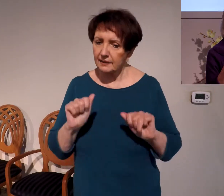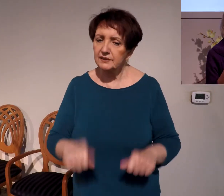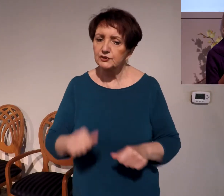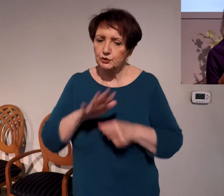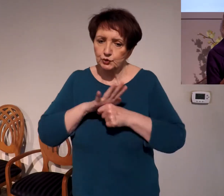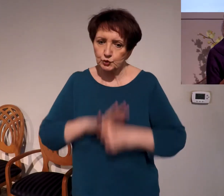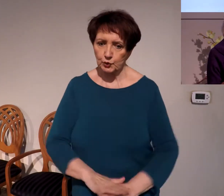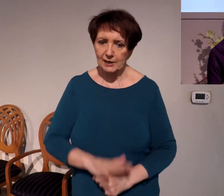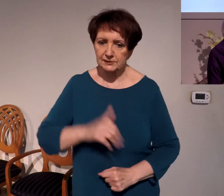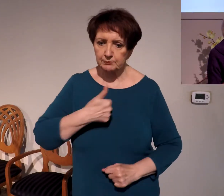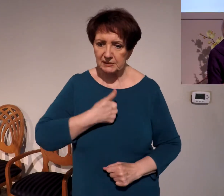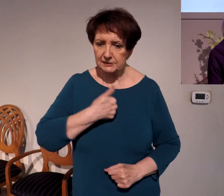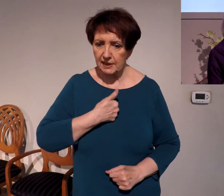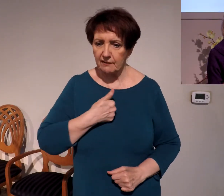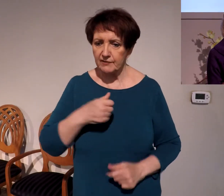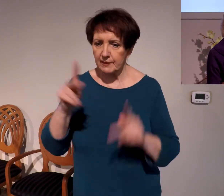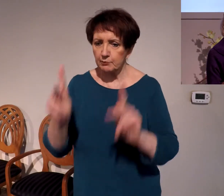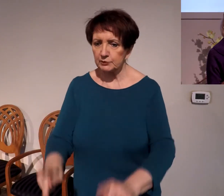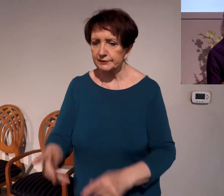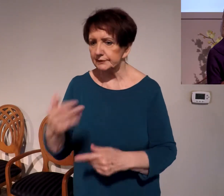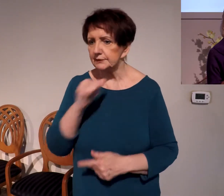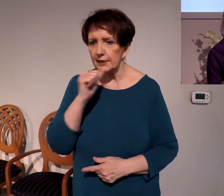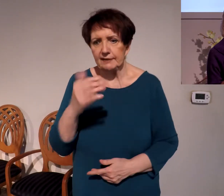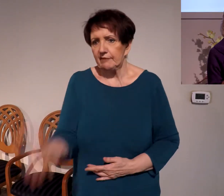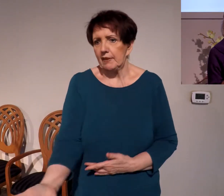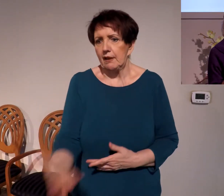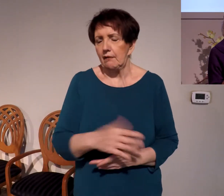is not actually even in front of me.